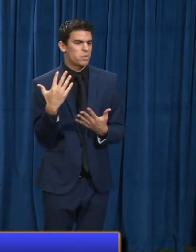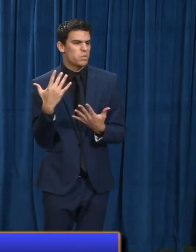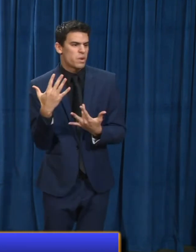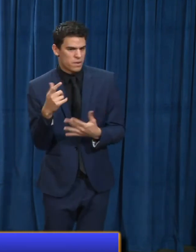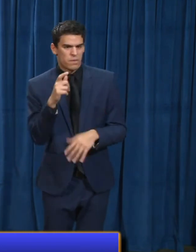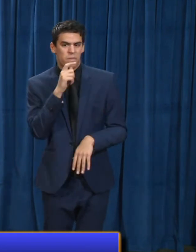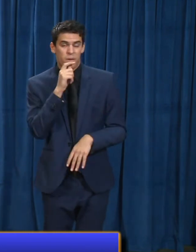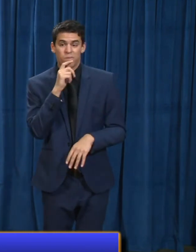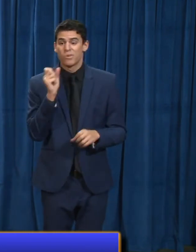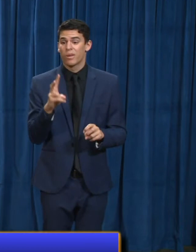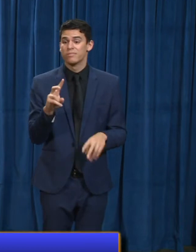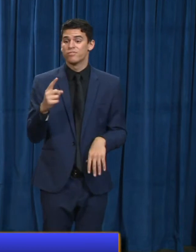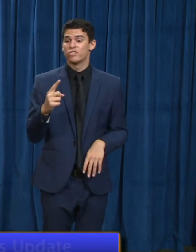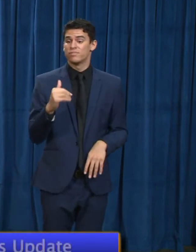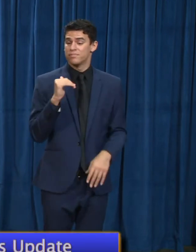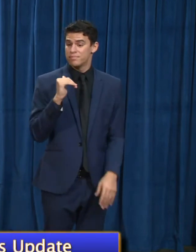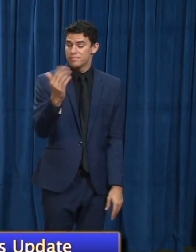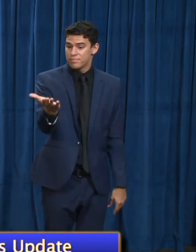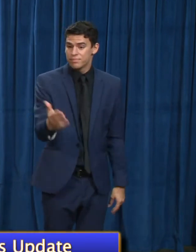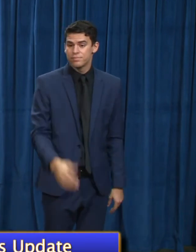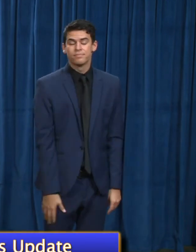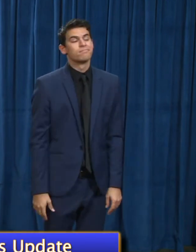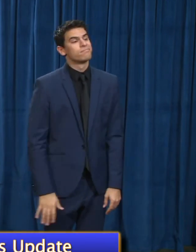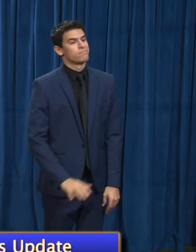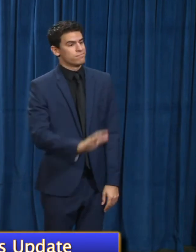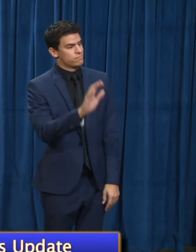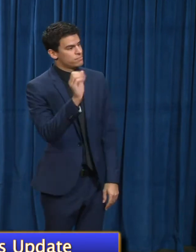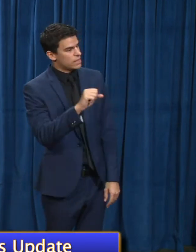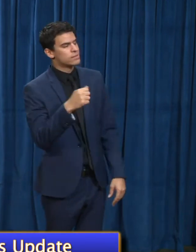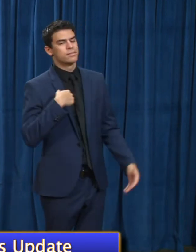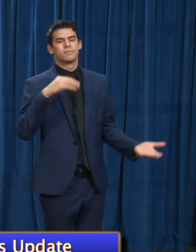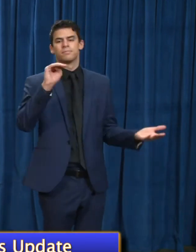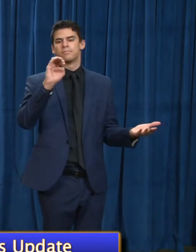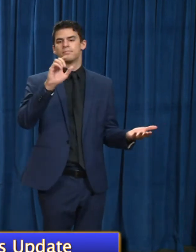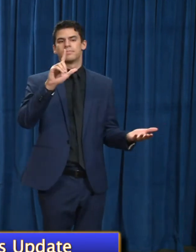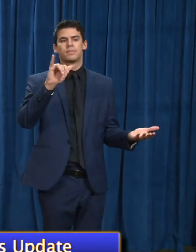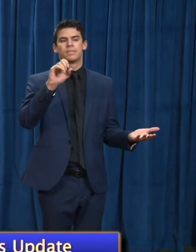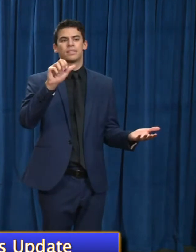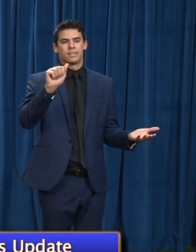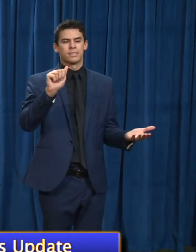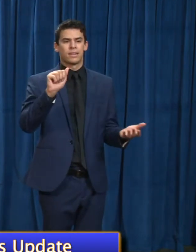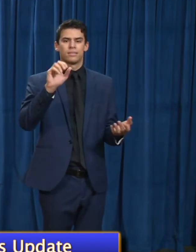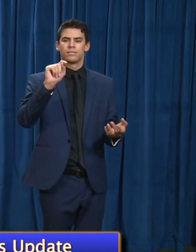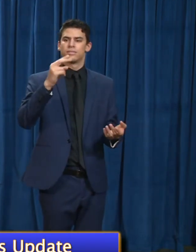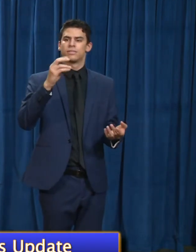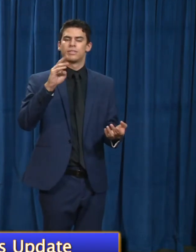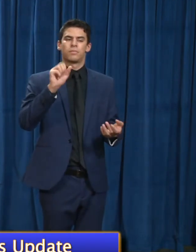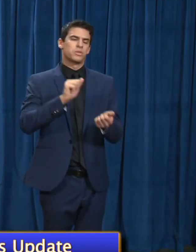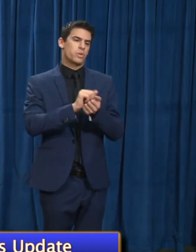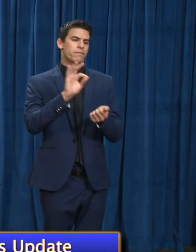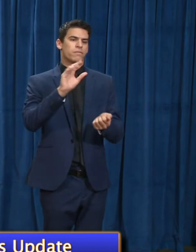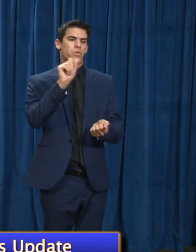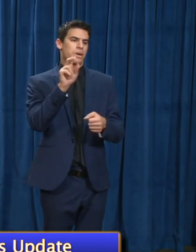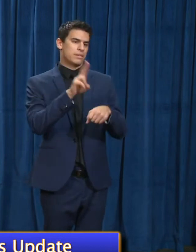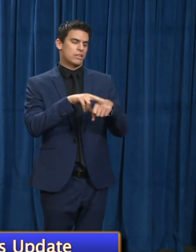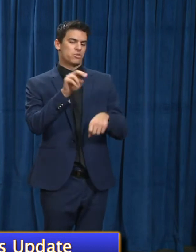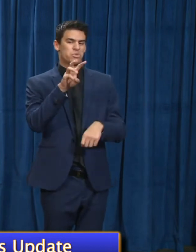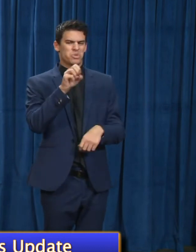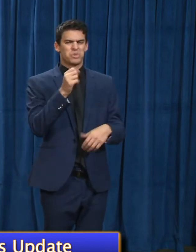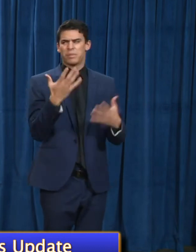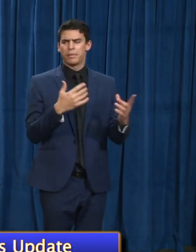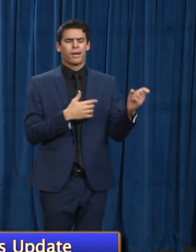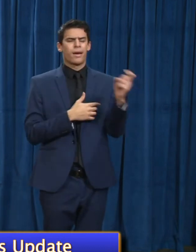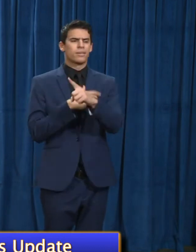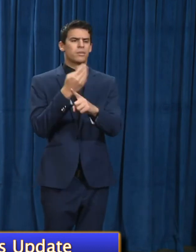All right, first question. Yes, this is Melissa Thomas with Florida National News. This question may be for Mr. Torres,